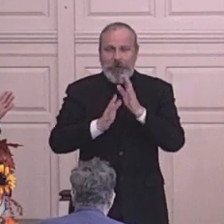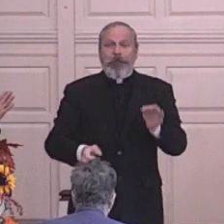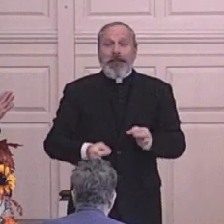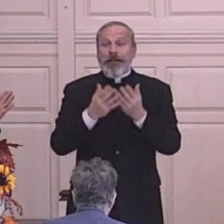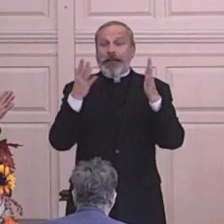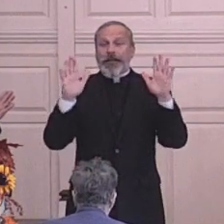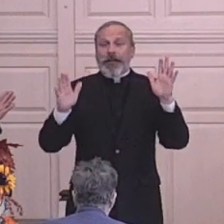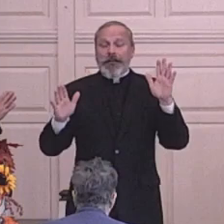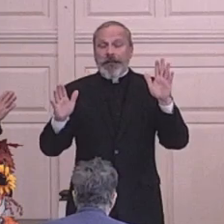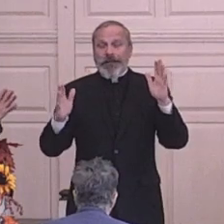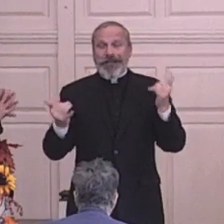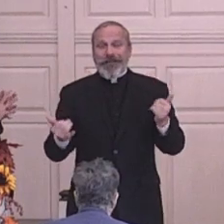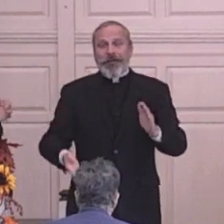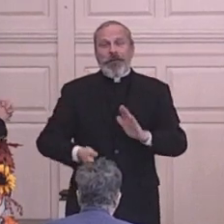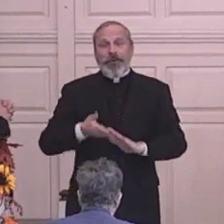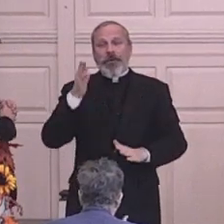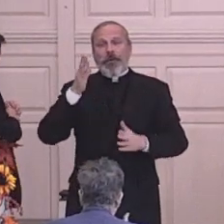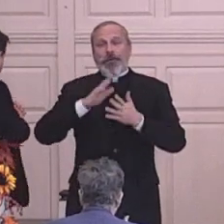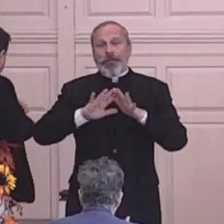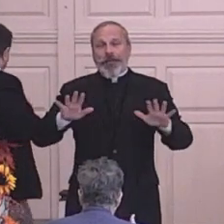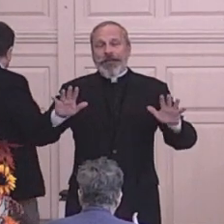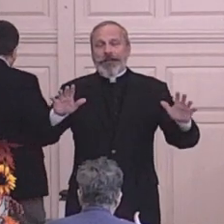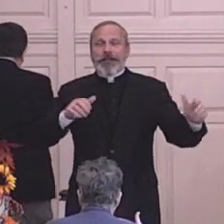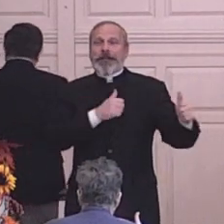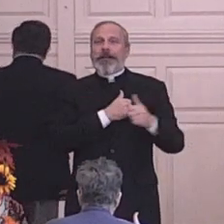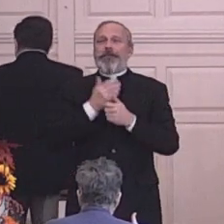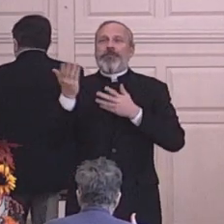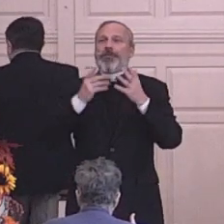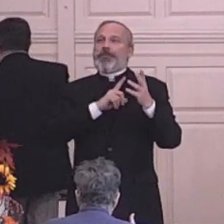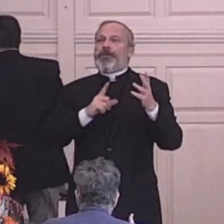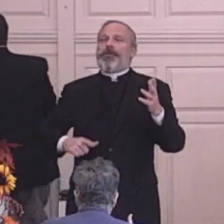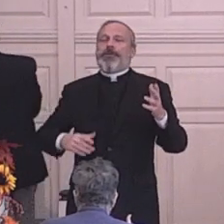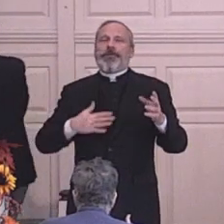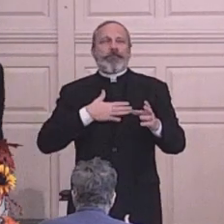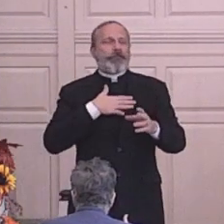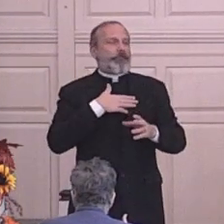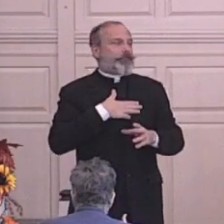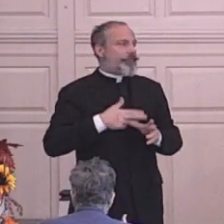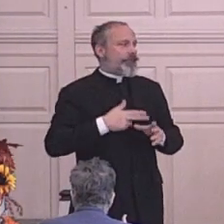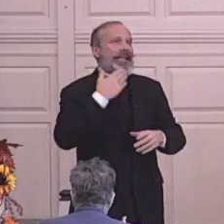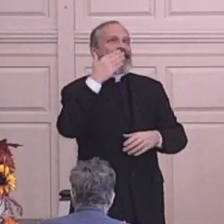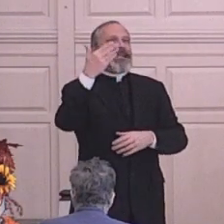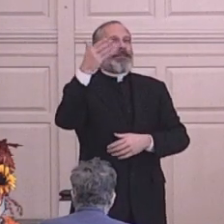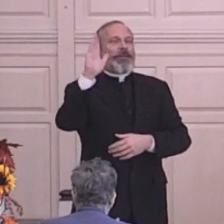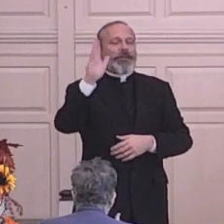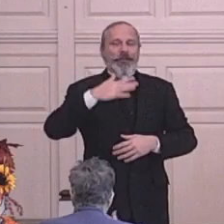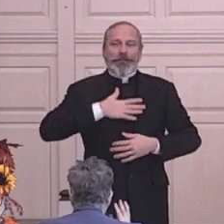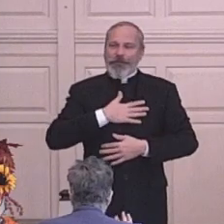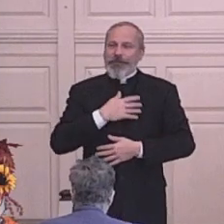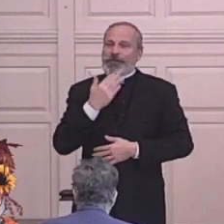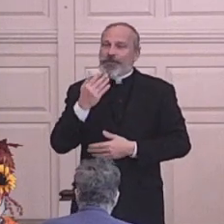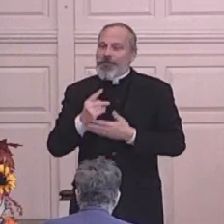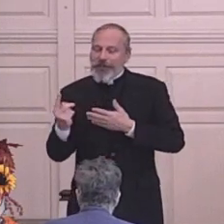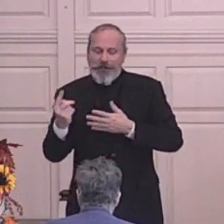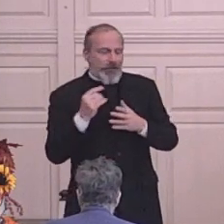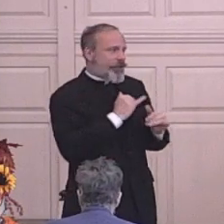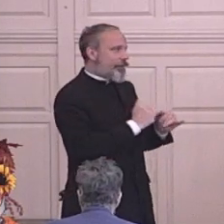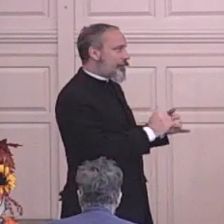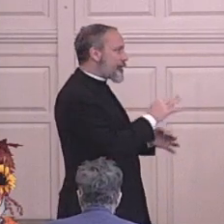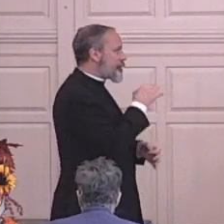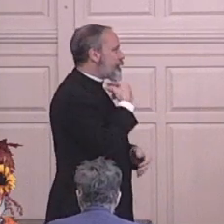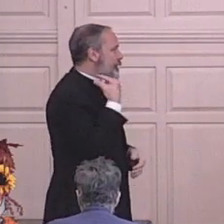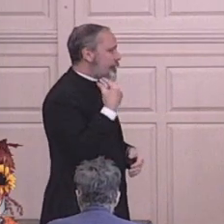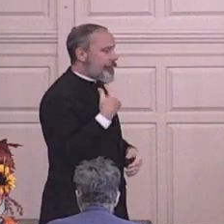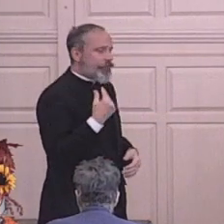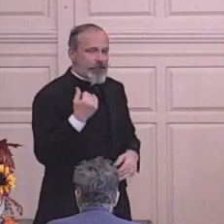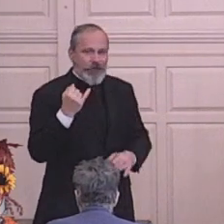is ended. Let us go in peace to love and serve the Lord. Thanks be to God. Wish you a good new week.